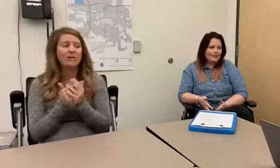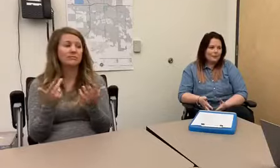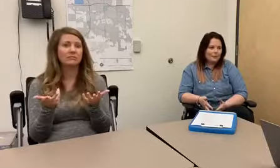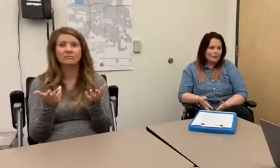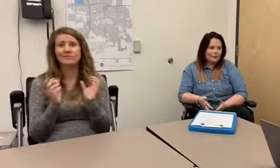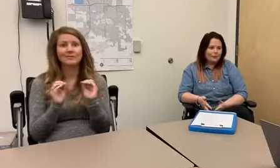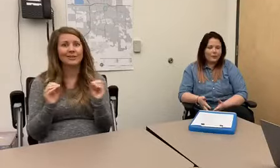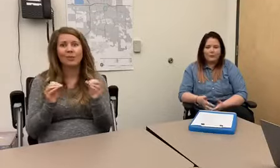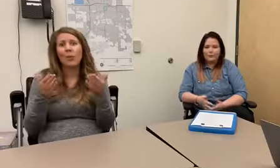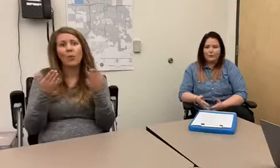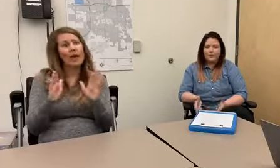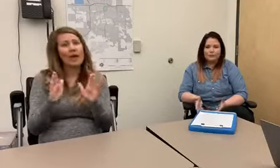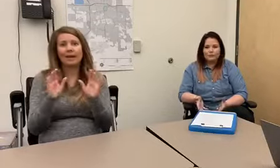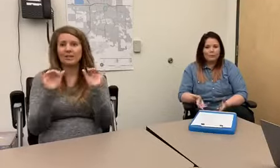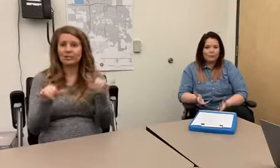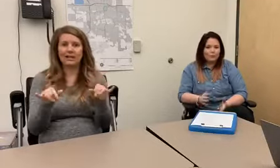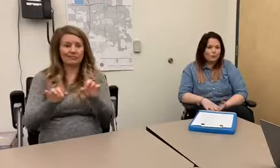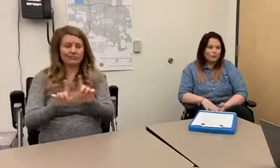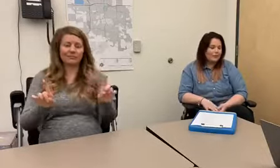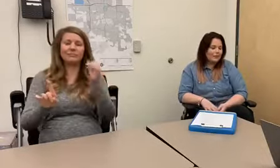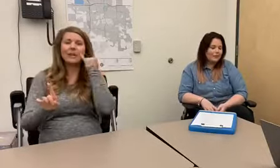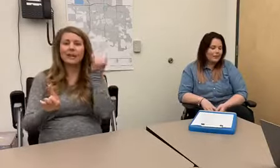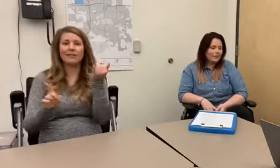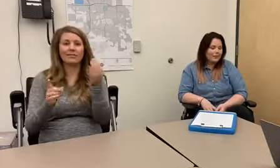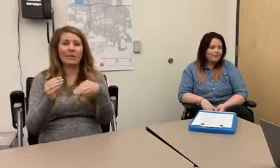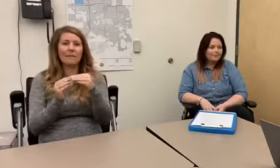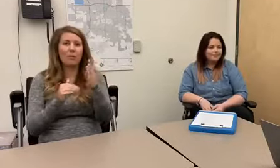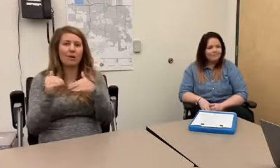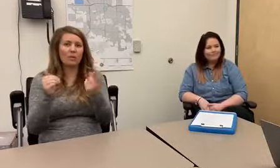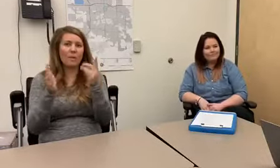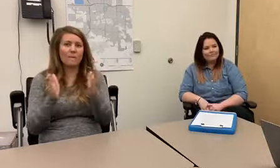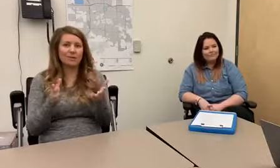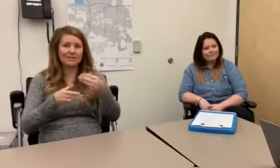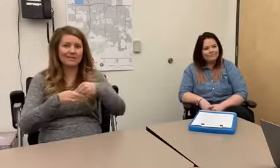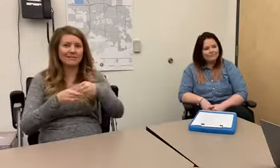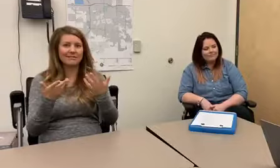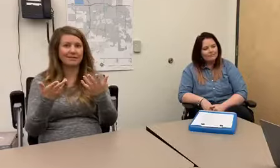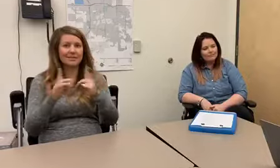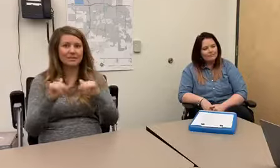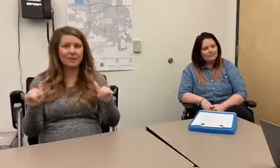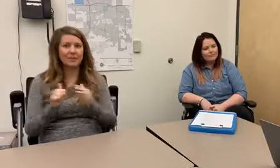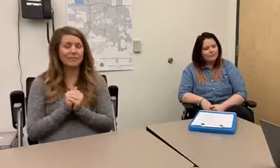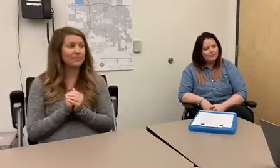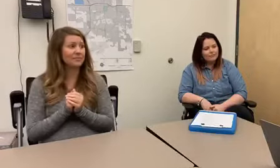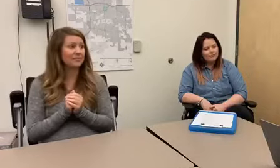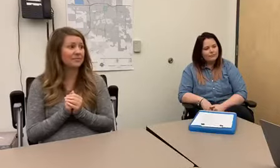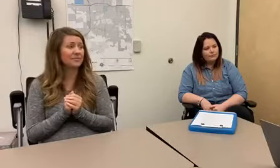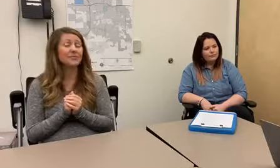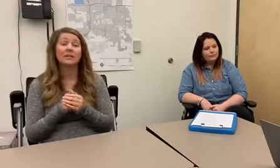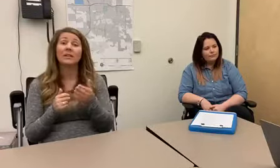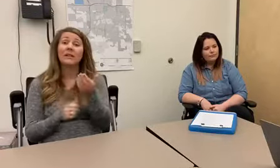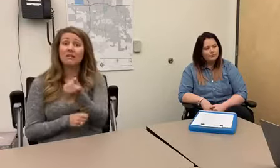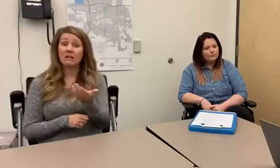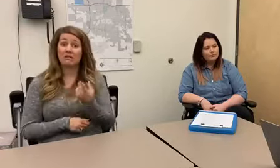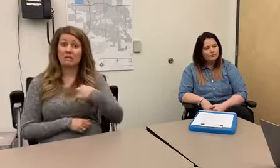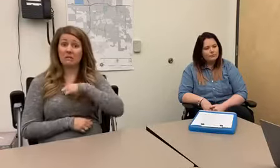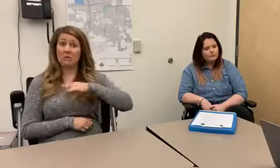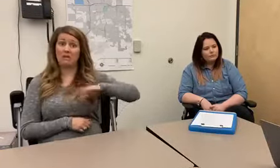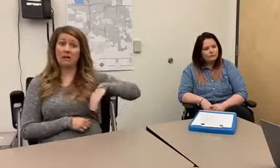feet away from someone when you have more than one person in them at a time. Yeah. Is there anything that we haven't said today that you feel